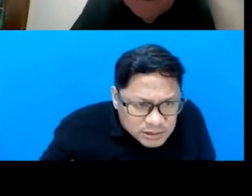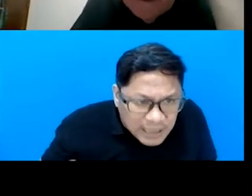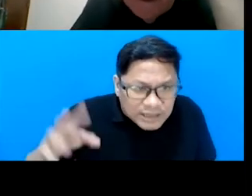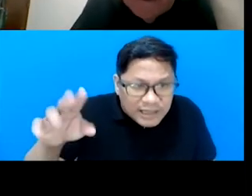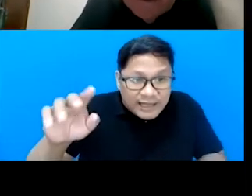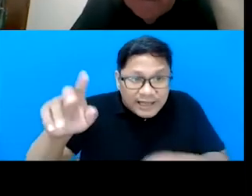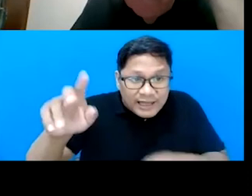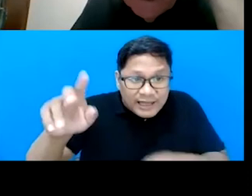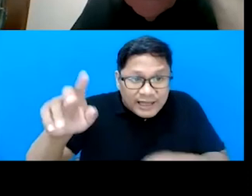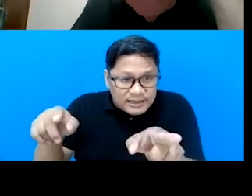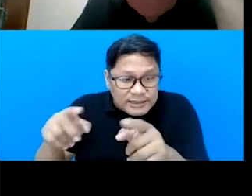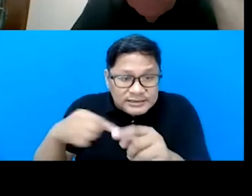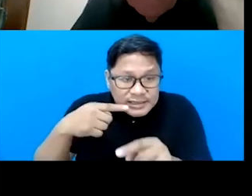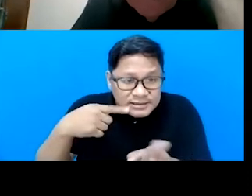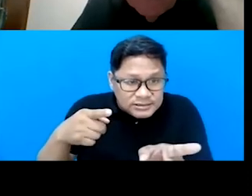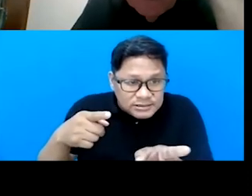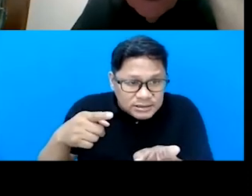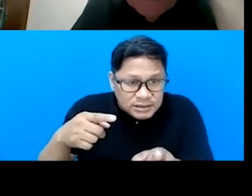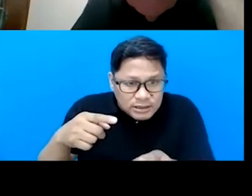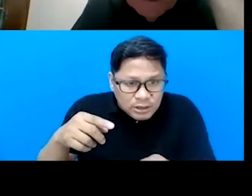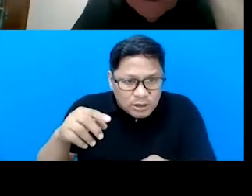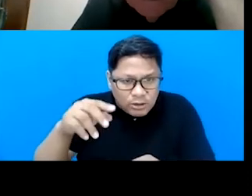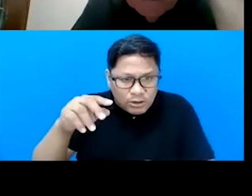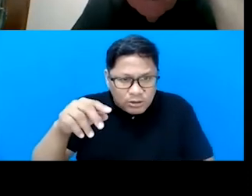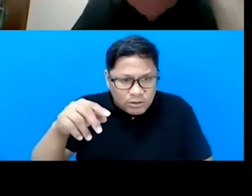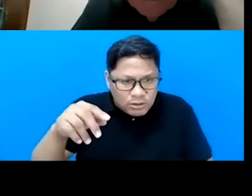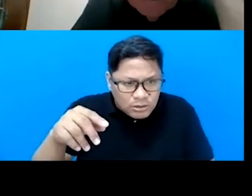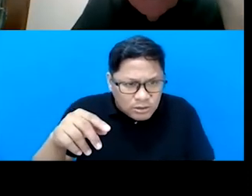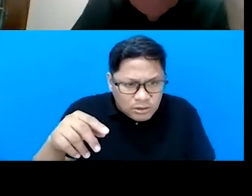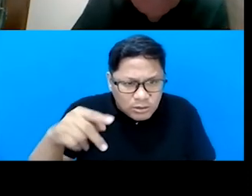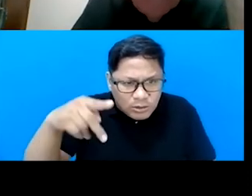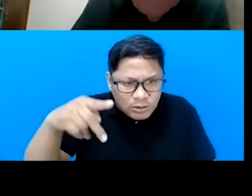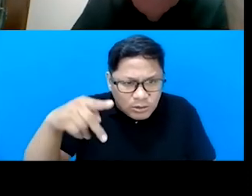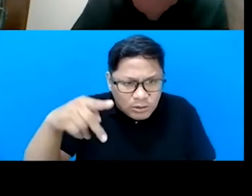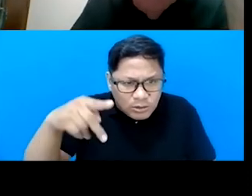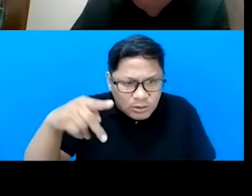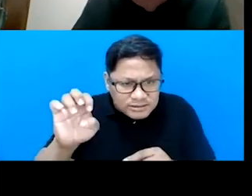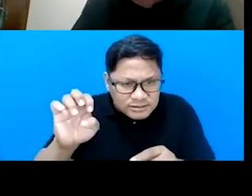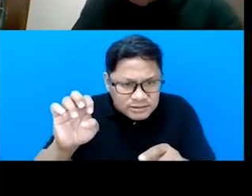So it says possessive forms of pronoun signs. Whoops, sorry.